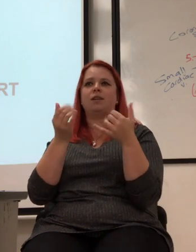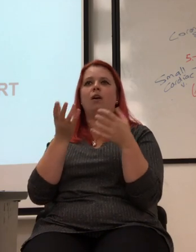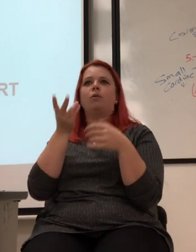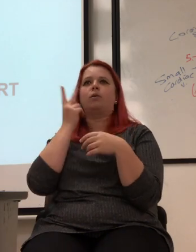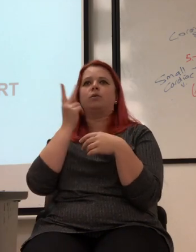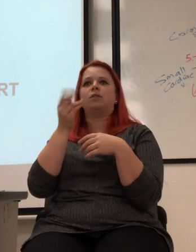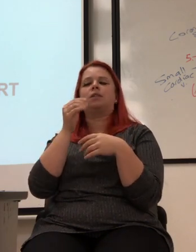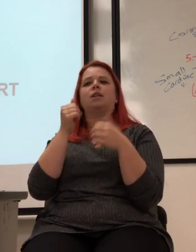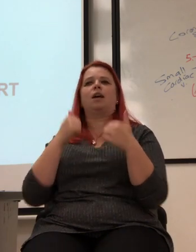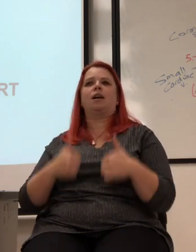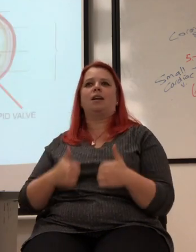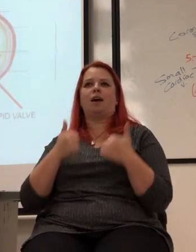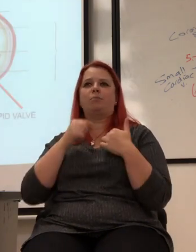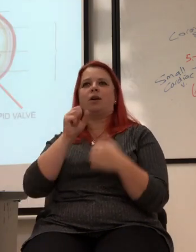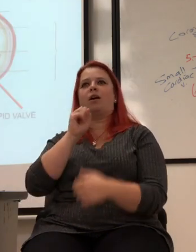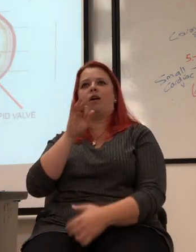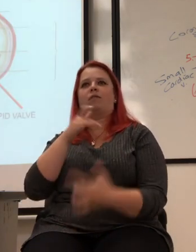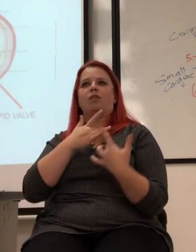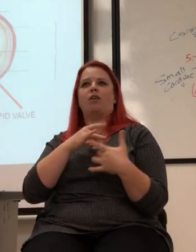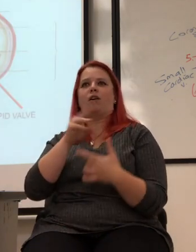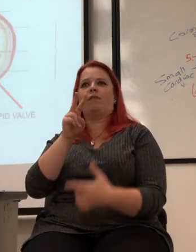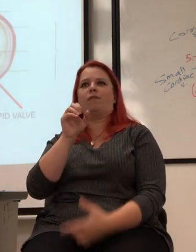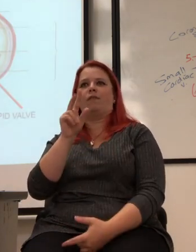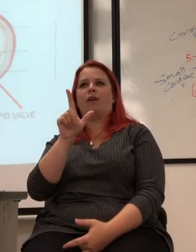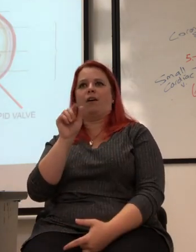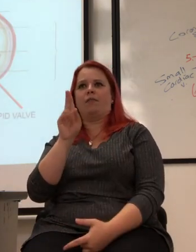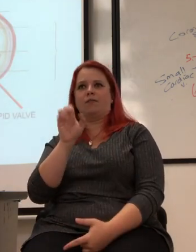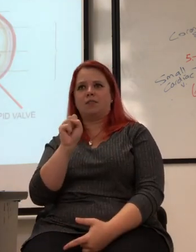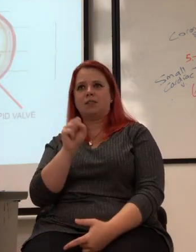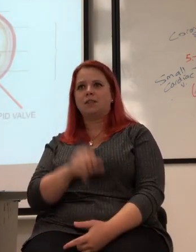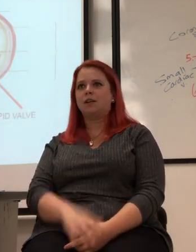heart valves. So I want you to see something here.